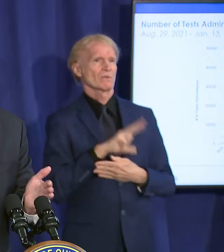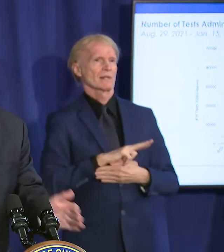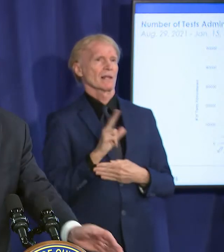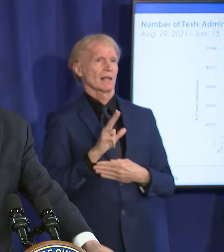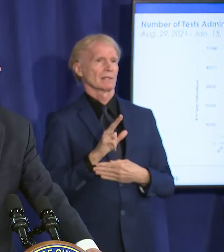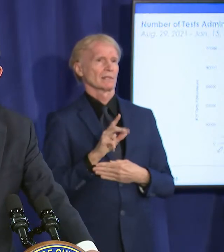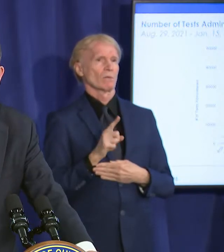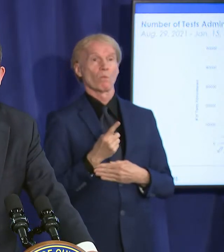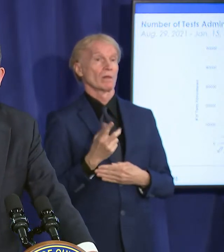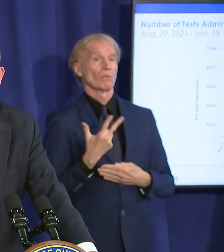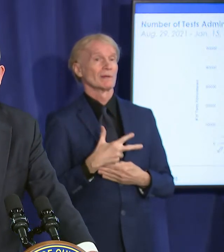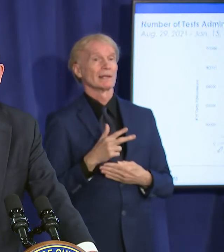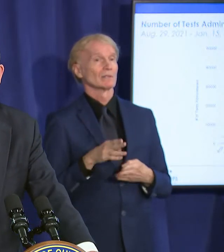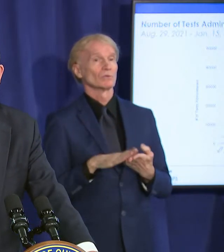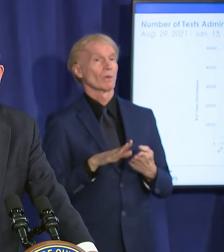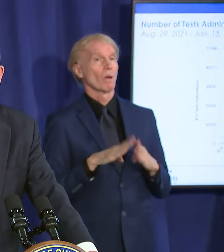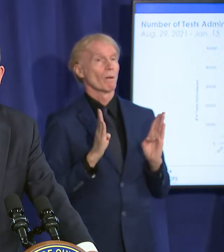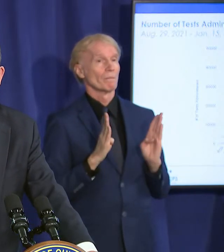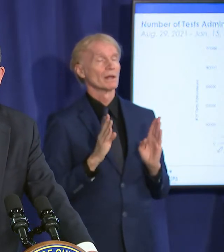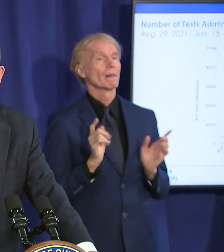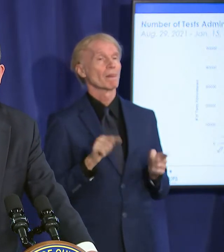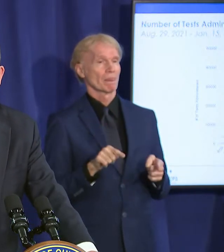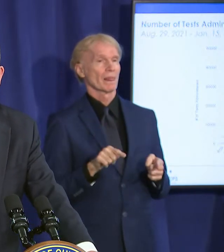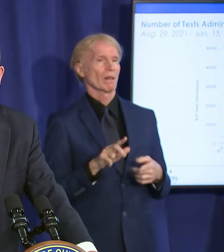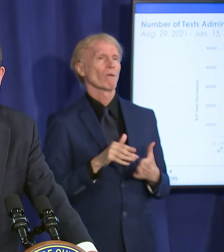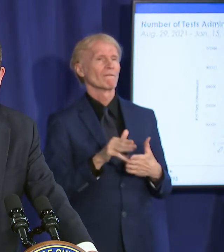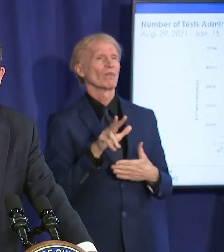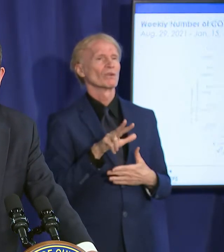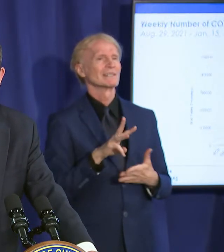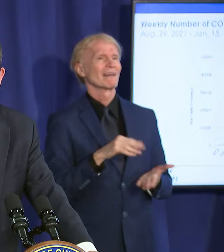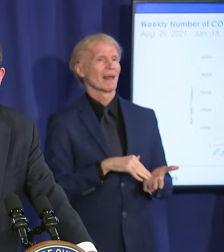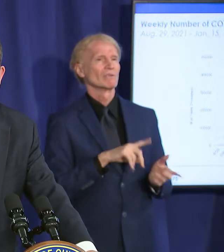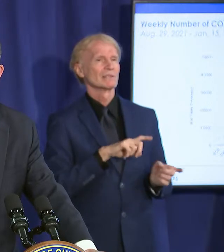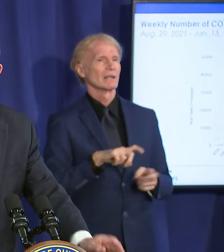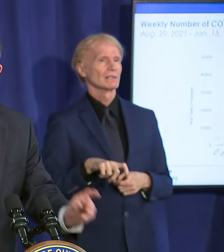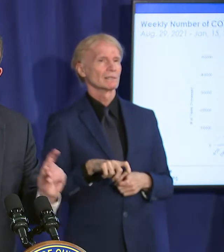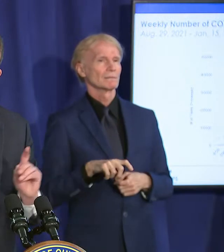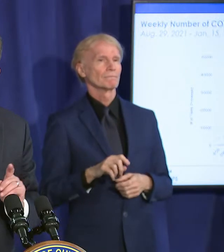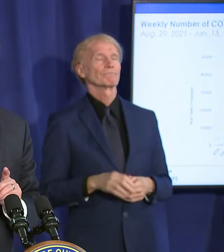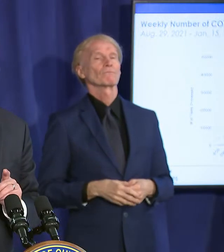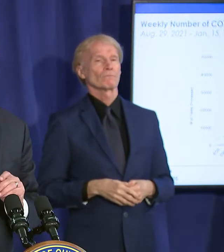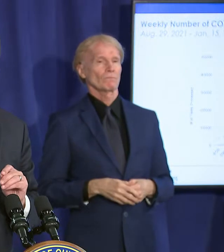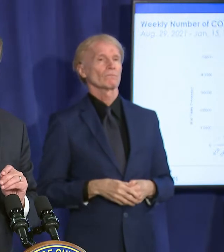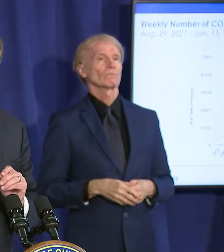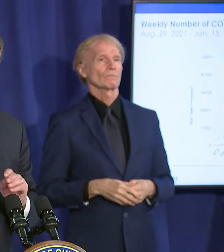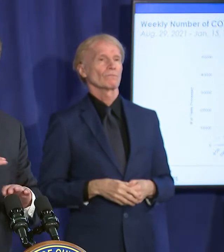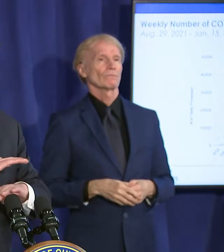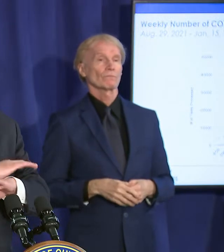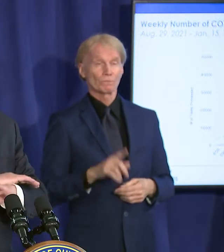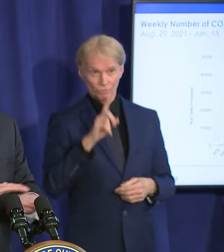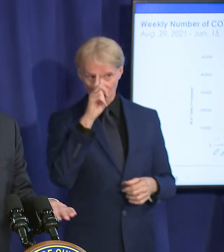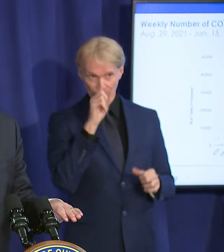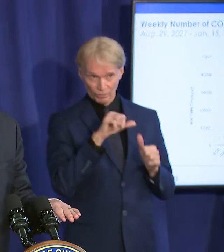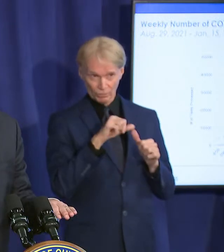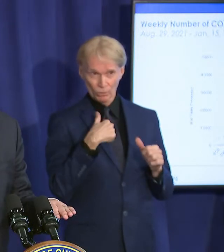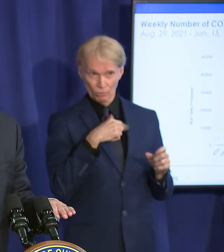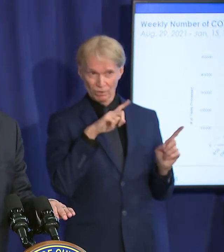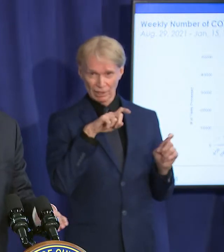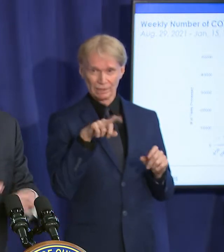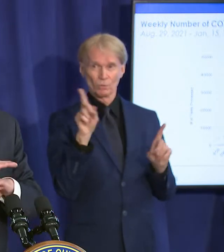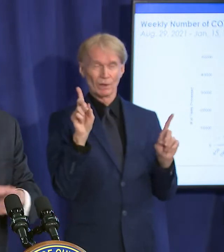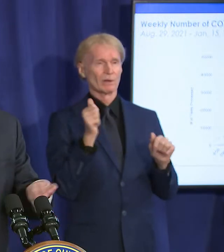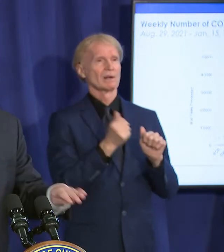it was only 3 days that we had school, and that was over 36,000. Next slide. And keep in mind, we are testing at every